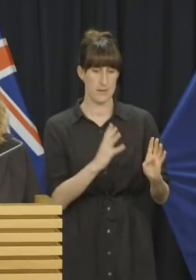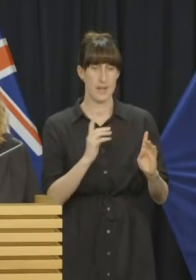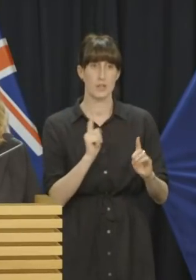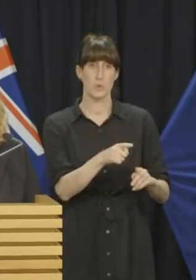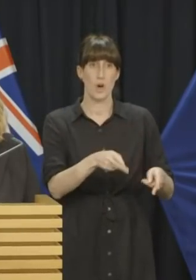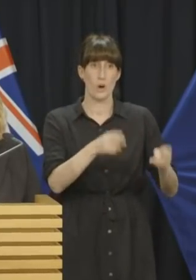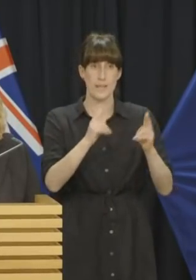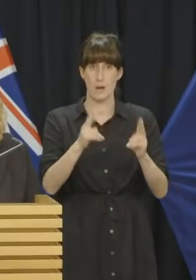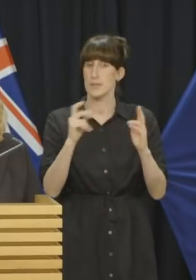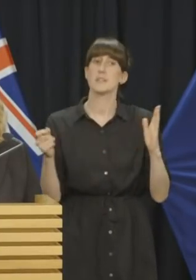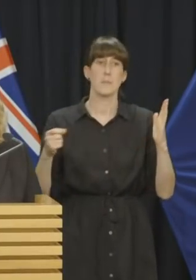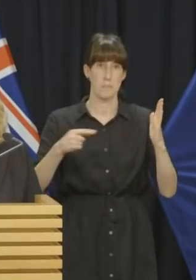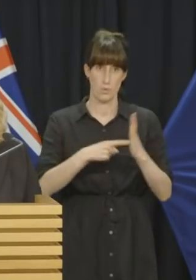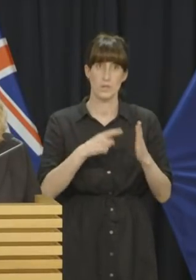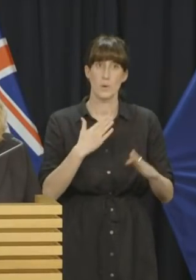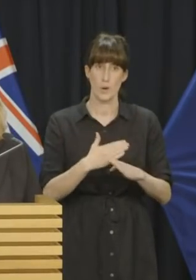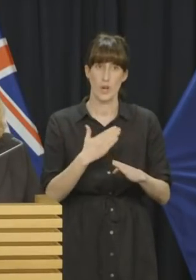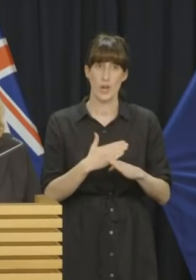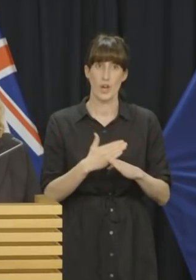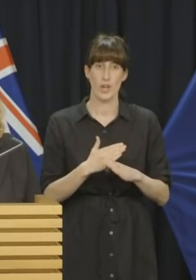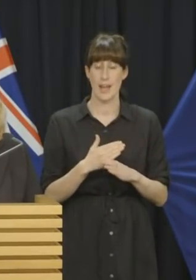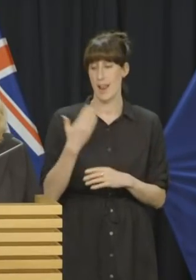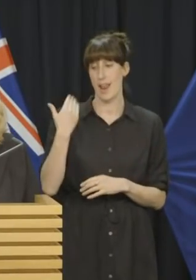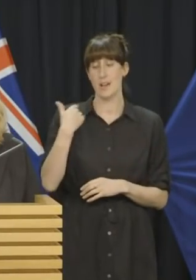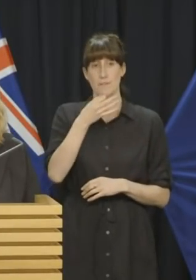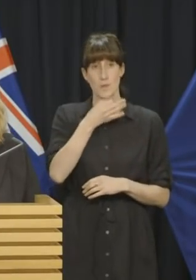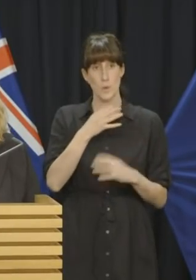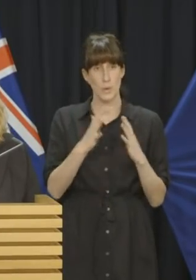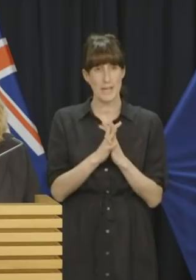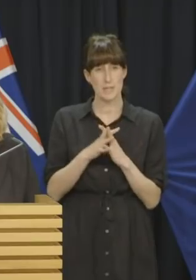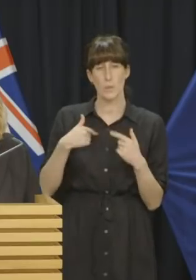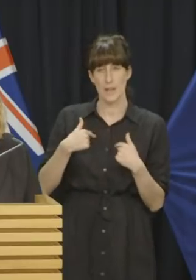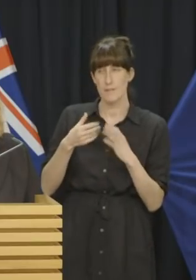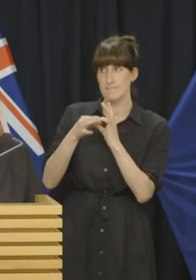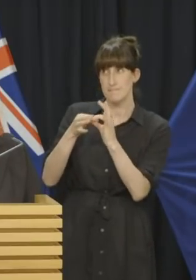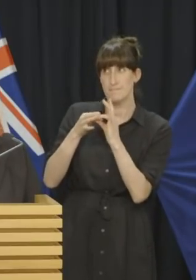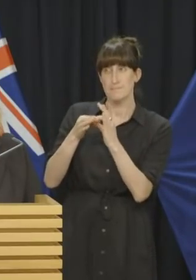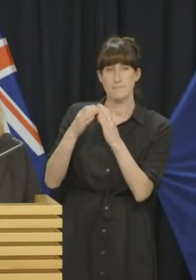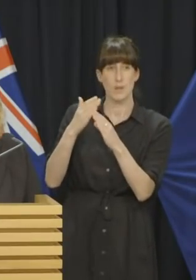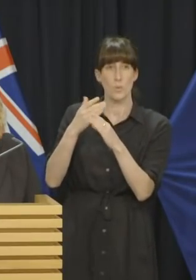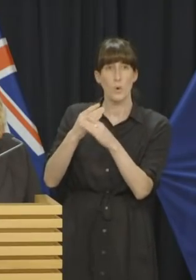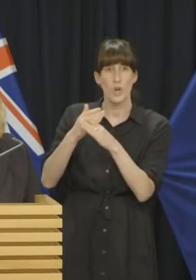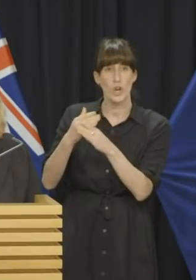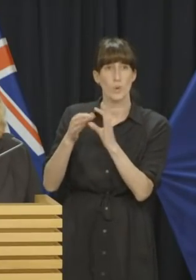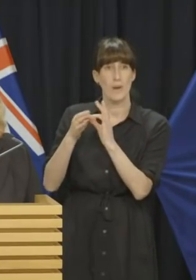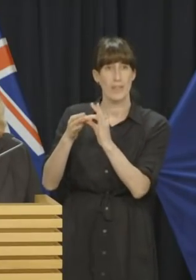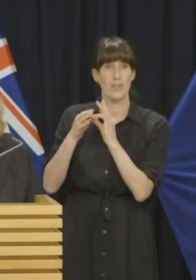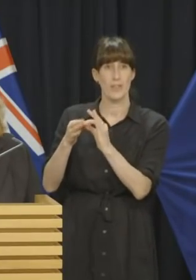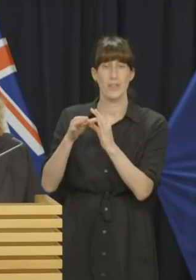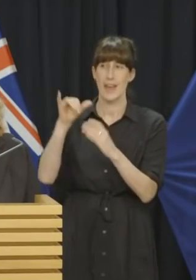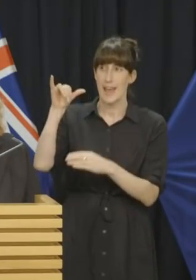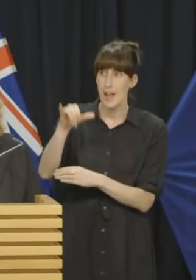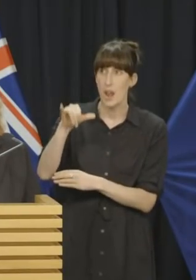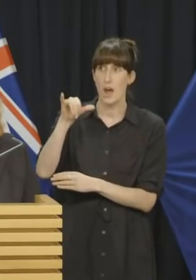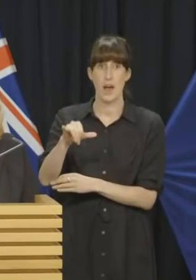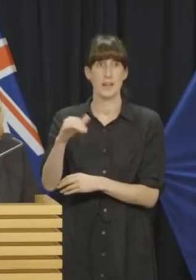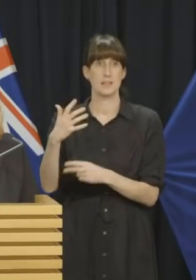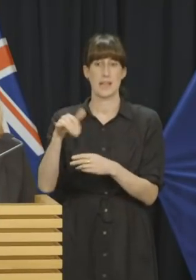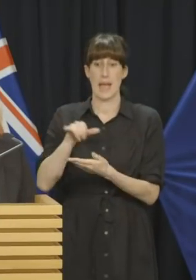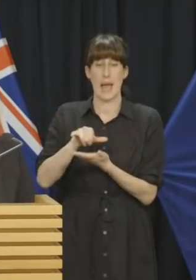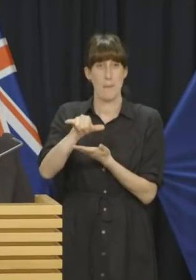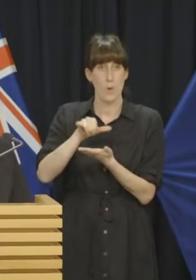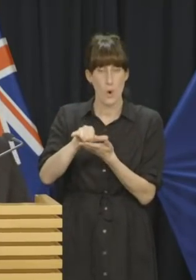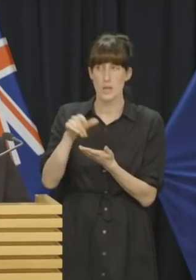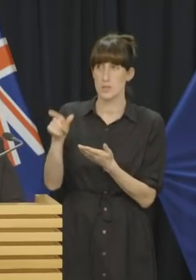at hand. Over the last several weeks, we have worked with airlines and airports to manage those flows of people coming across